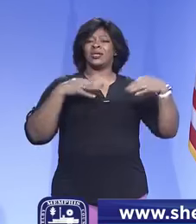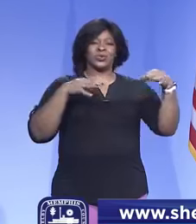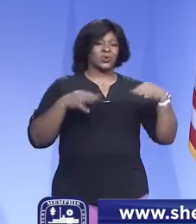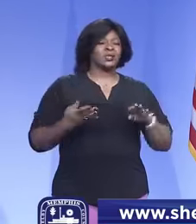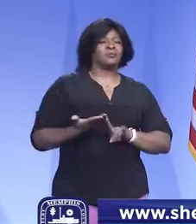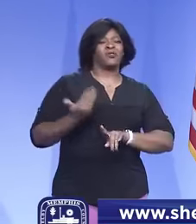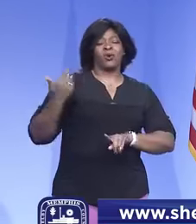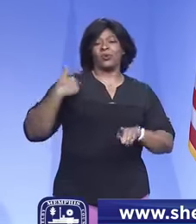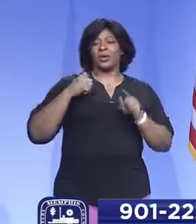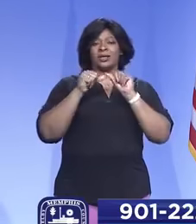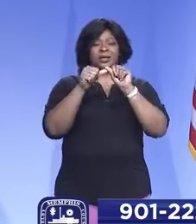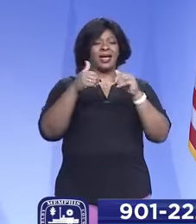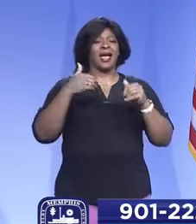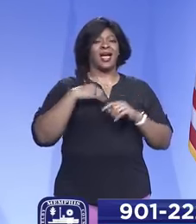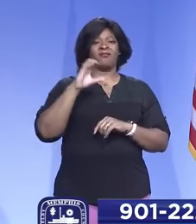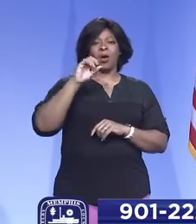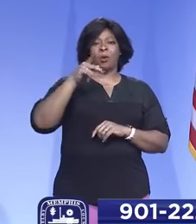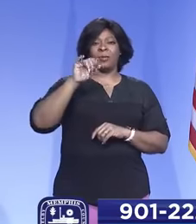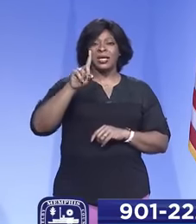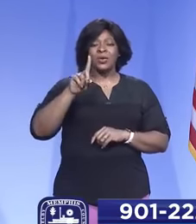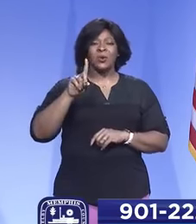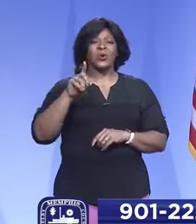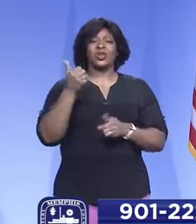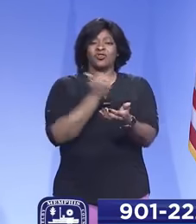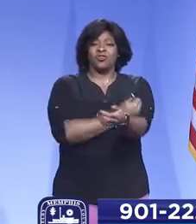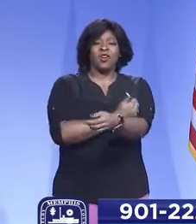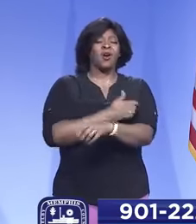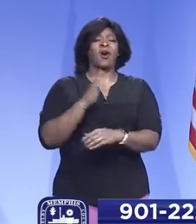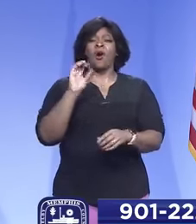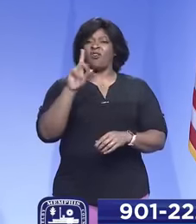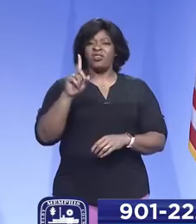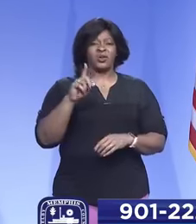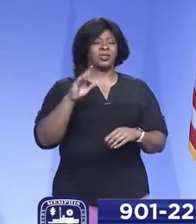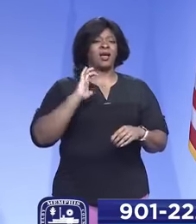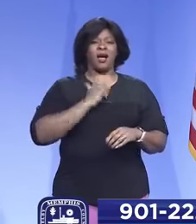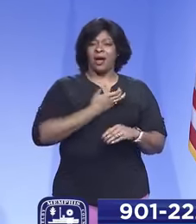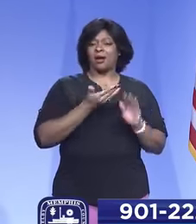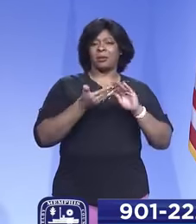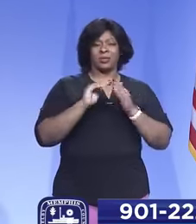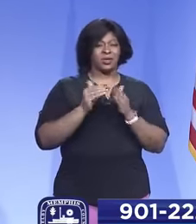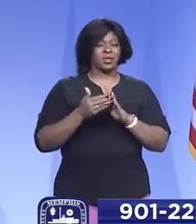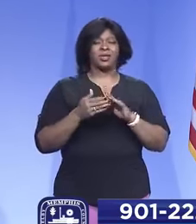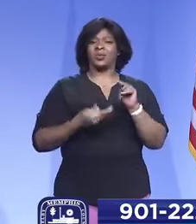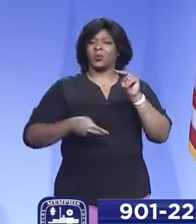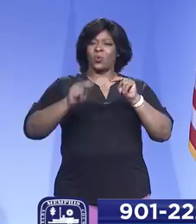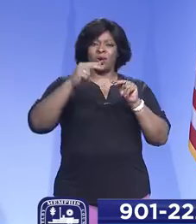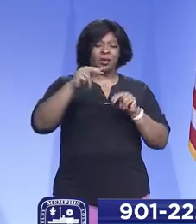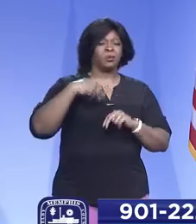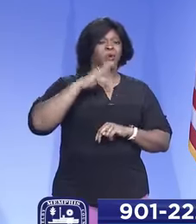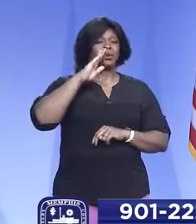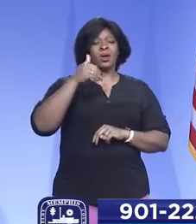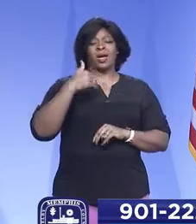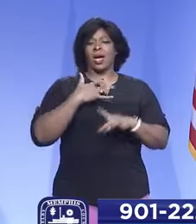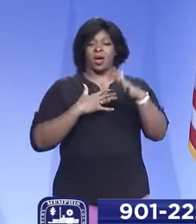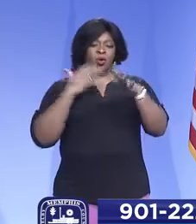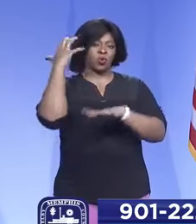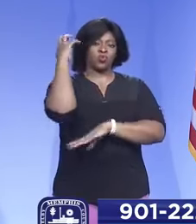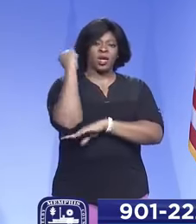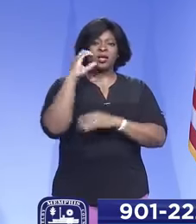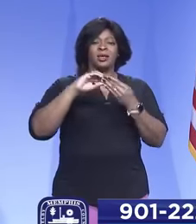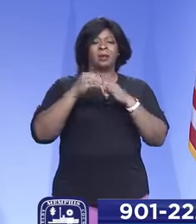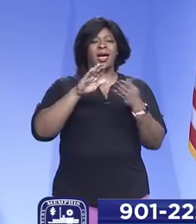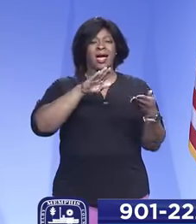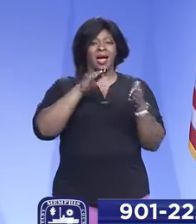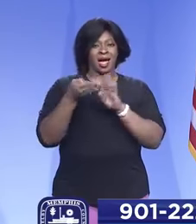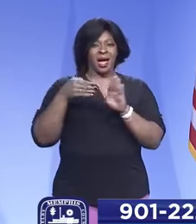we continue to have opioid overdoses in our community. They're going up, and we all know we've had a record number of